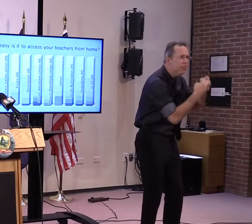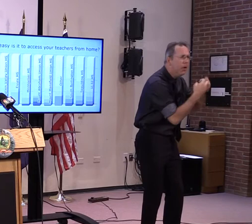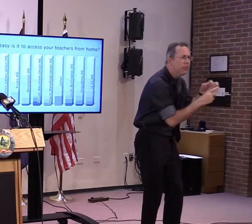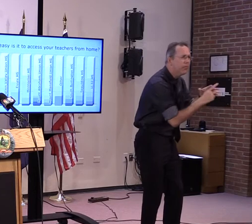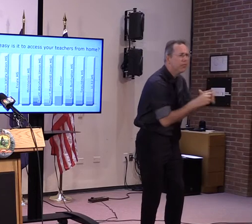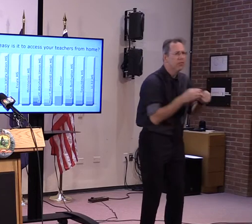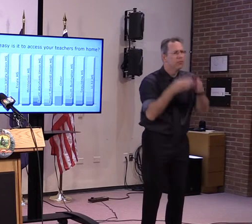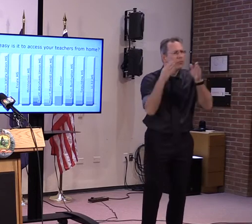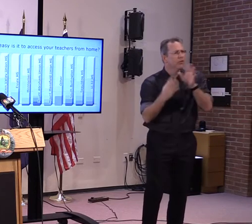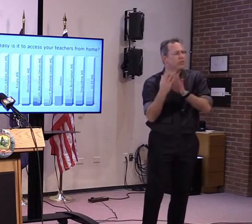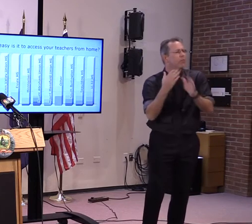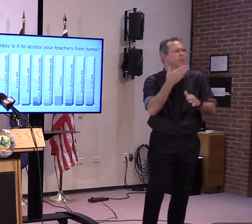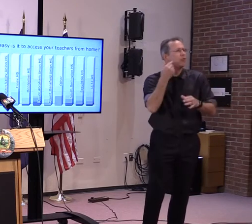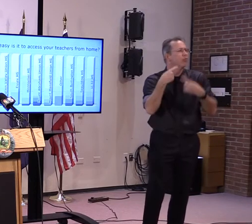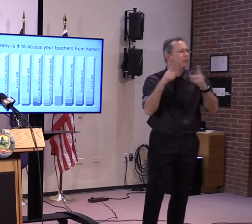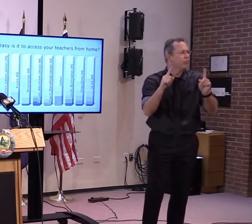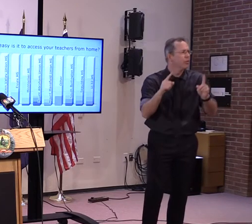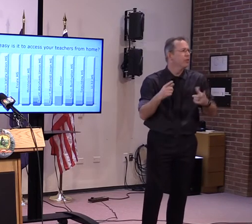questions.